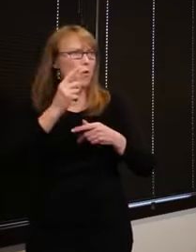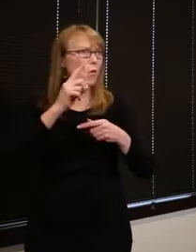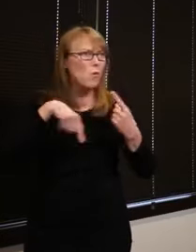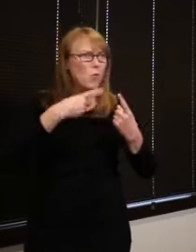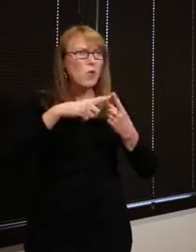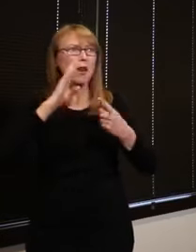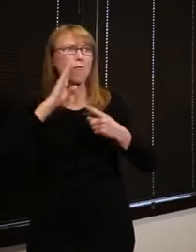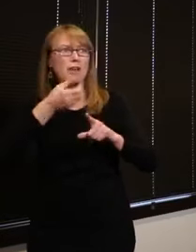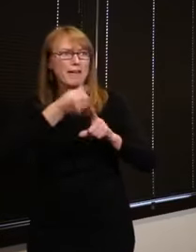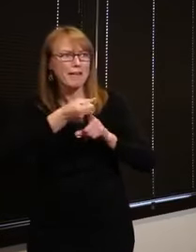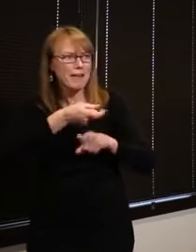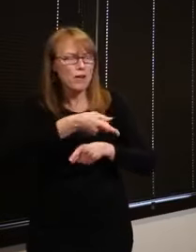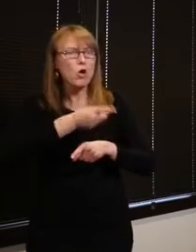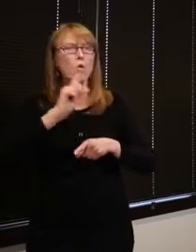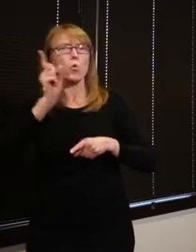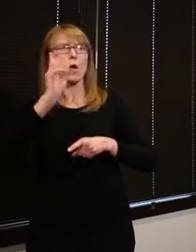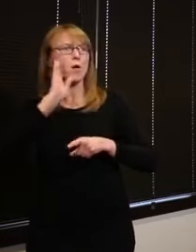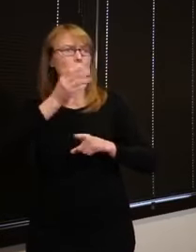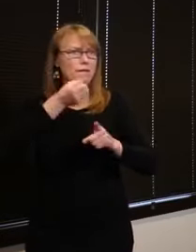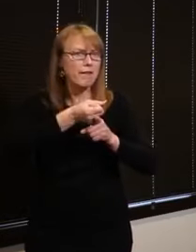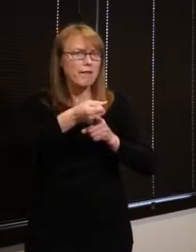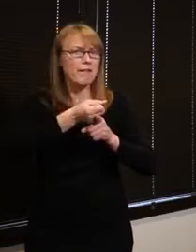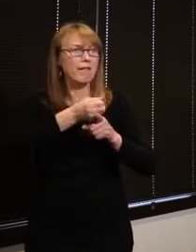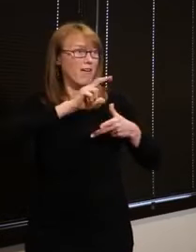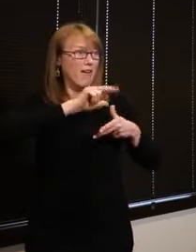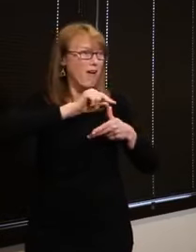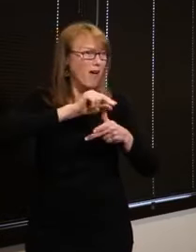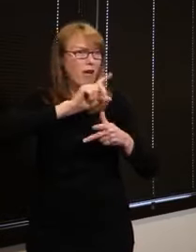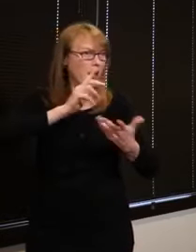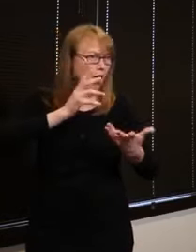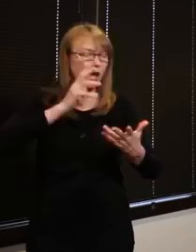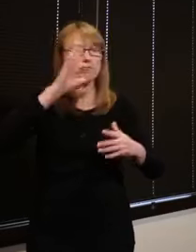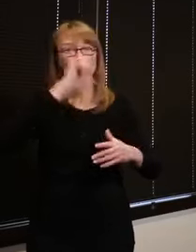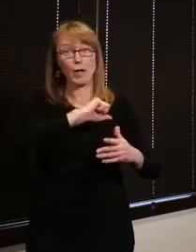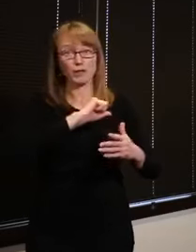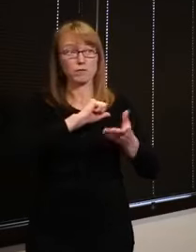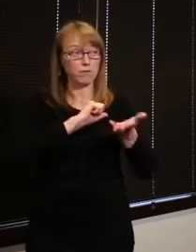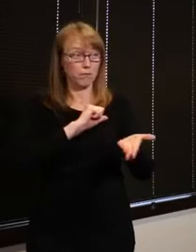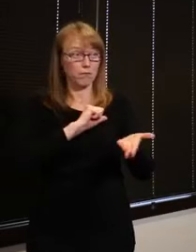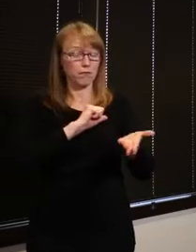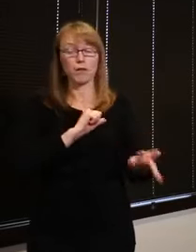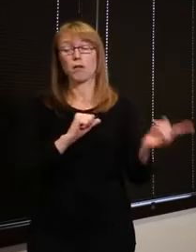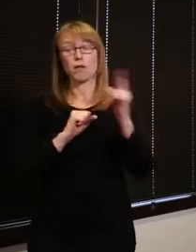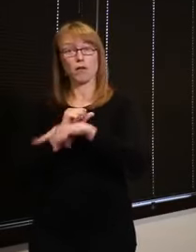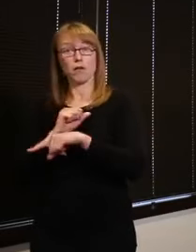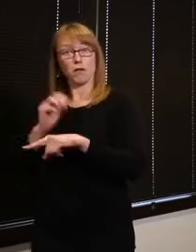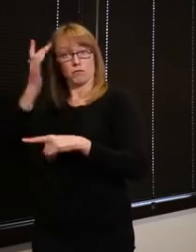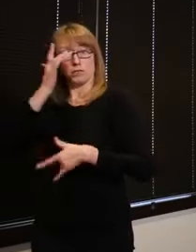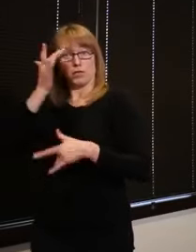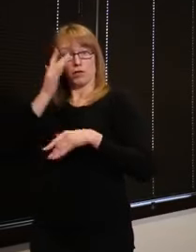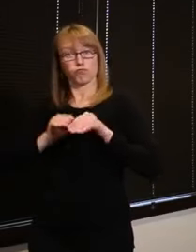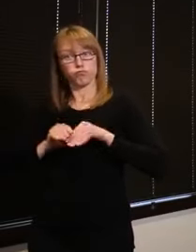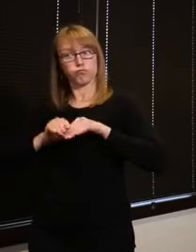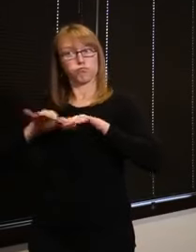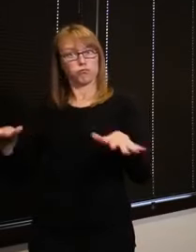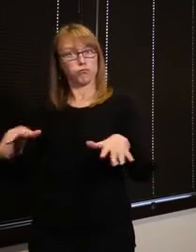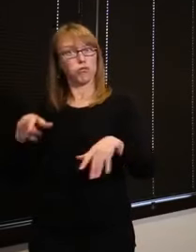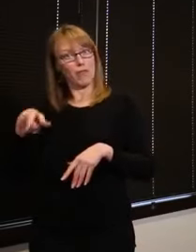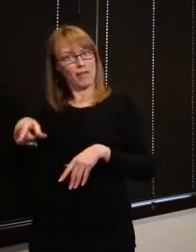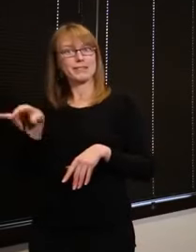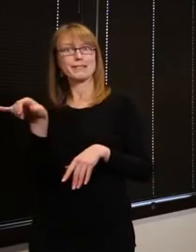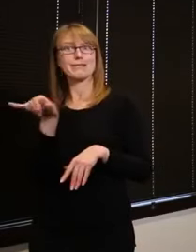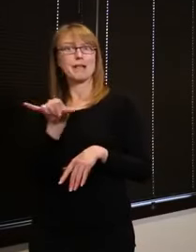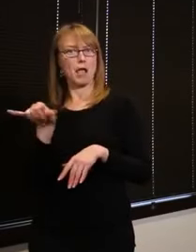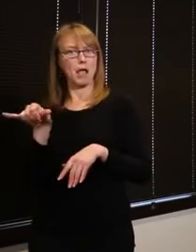going to land. And the same is true for forecasting for a pandemic. You have a lot more uncertainty the farther out you go from where